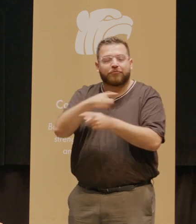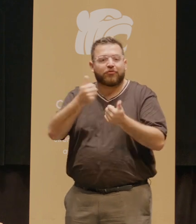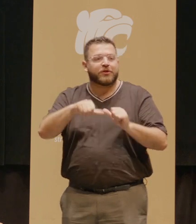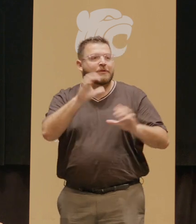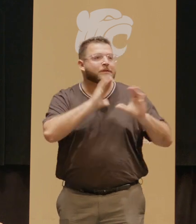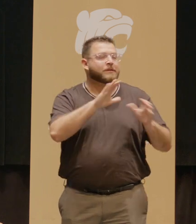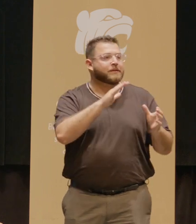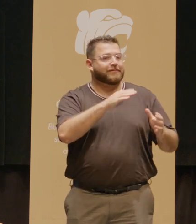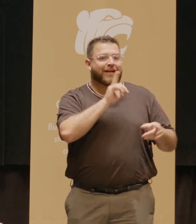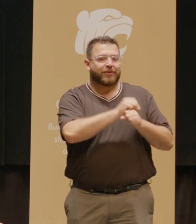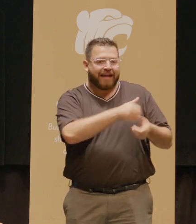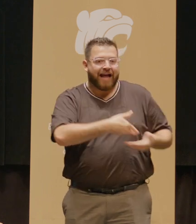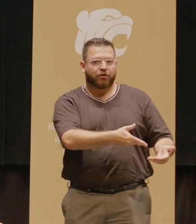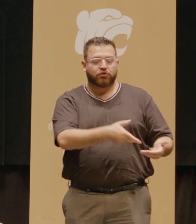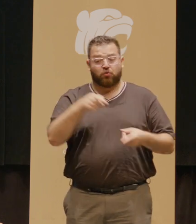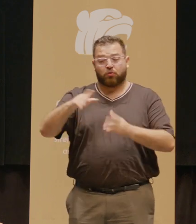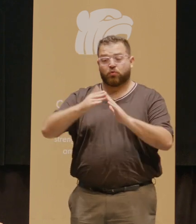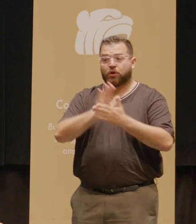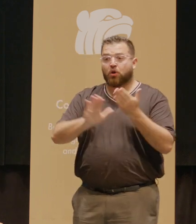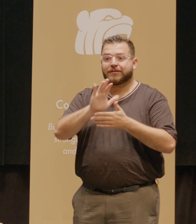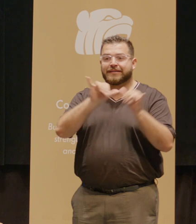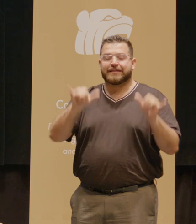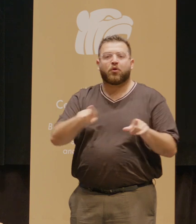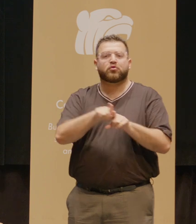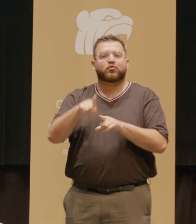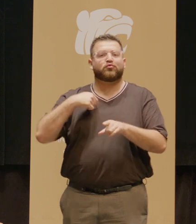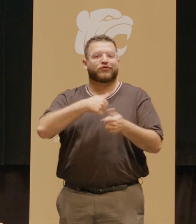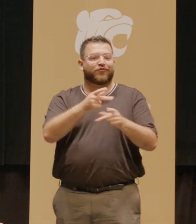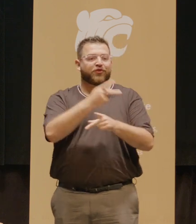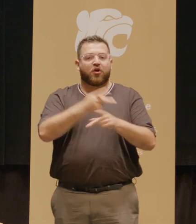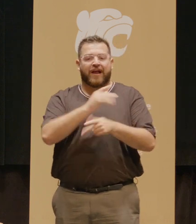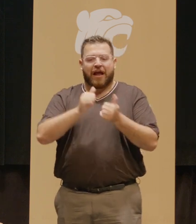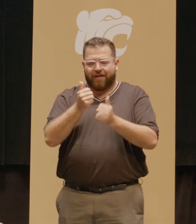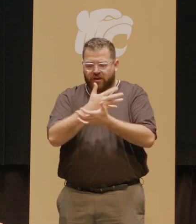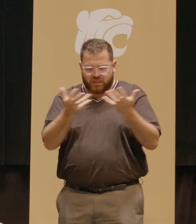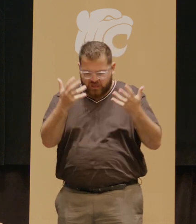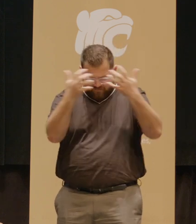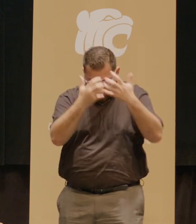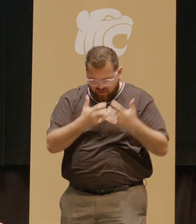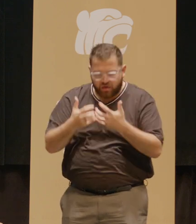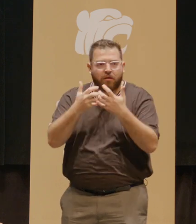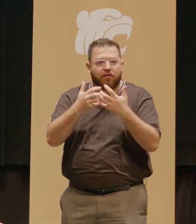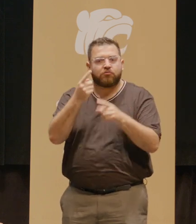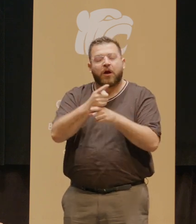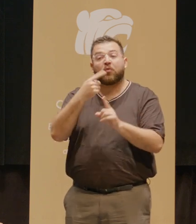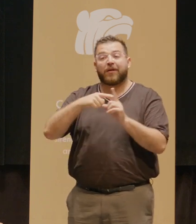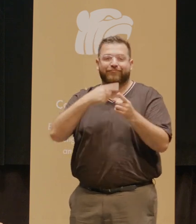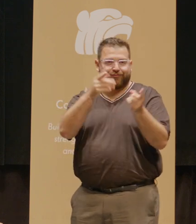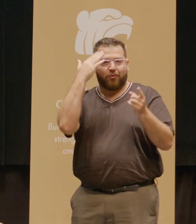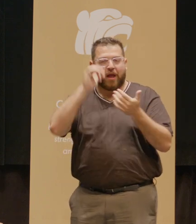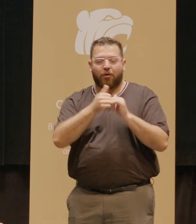perspective, and then working for the community college system is also putting together the pieces. We all know how this works in a community college system. It's like, when I got there, I ran